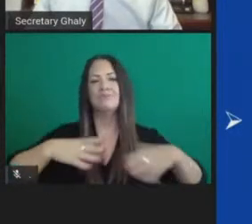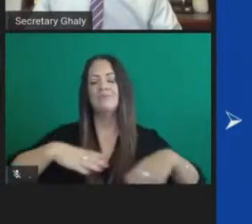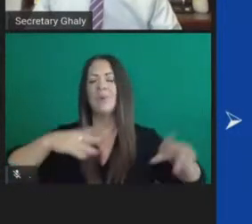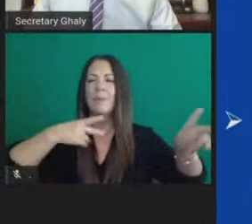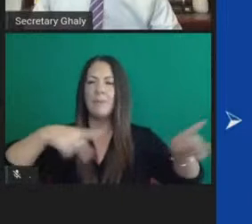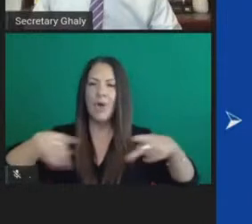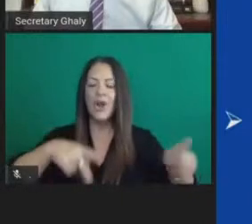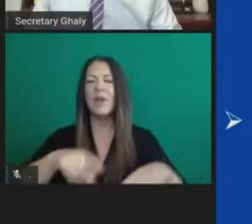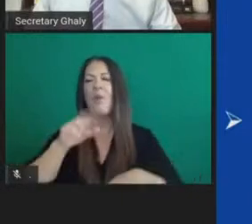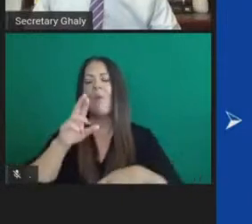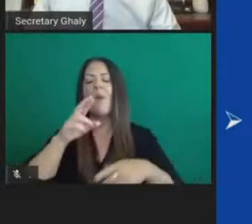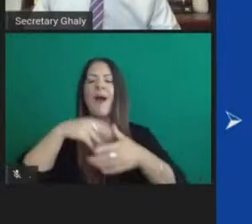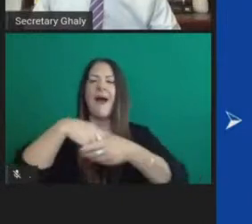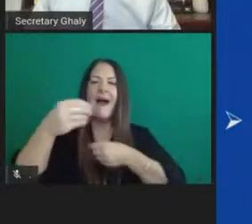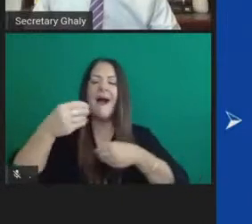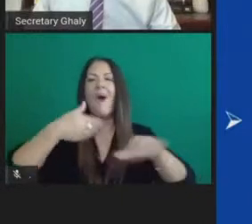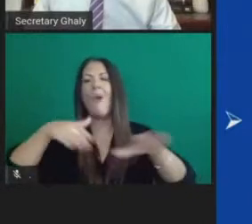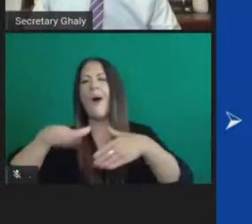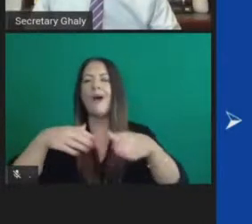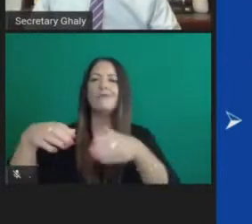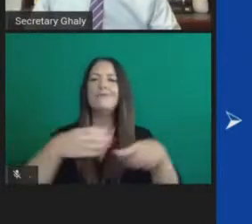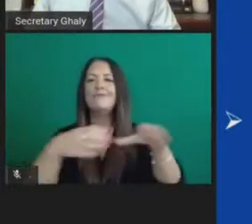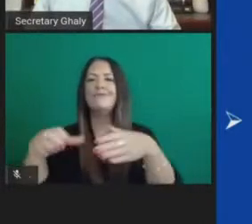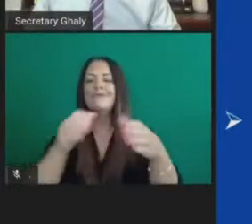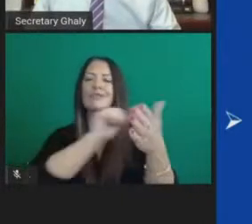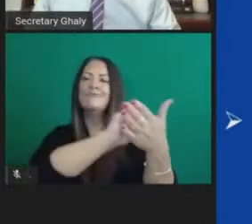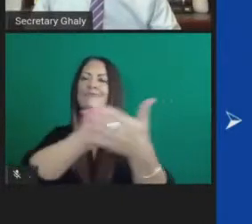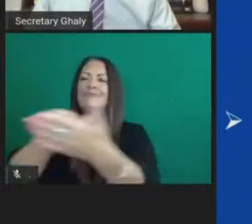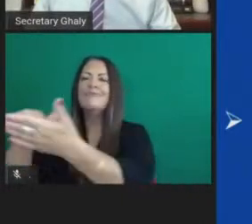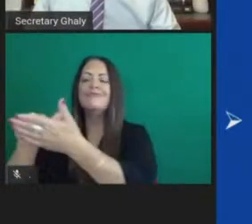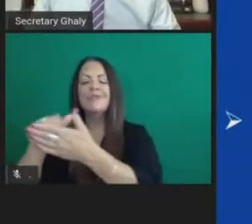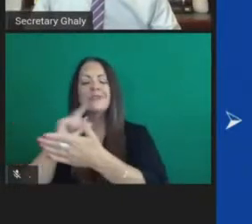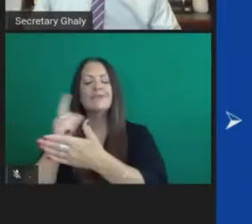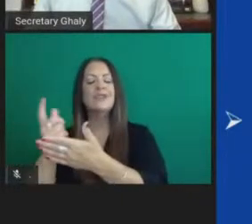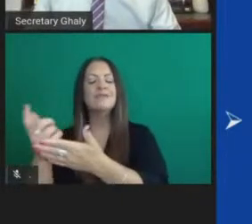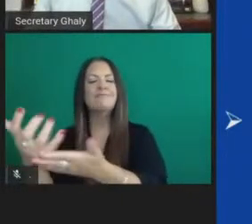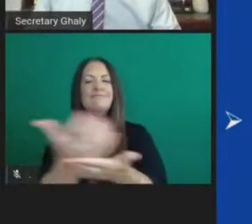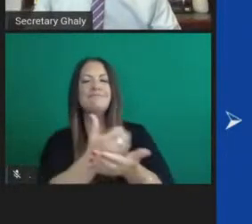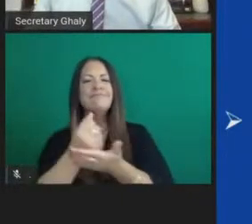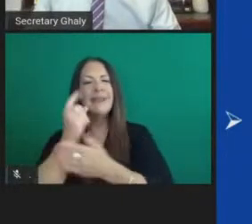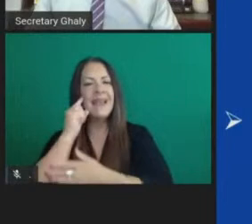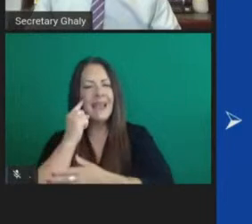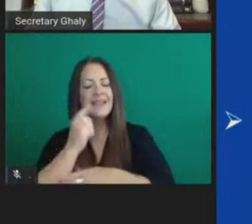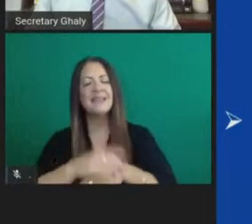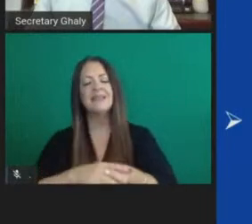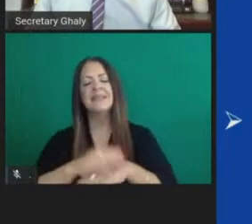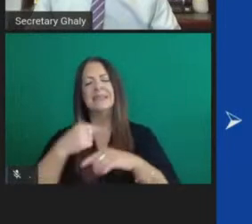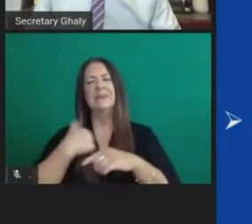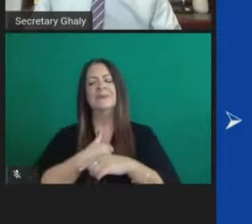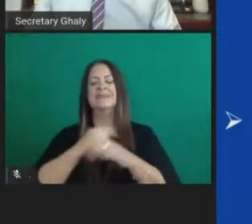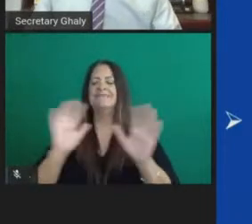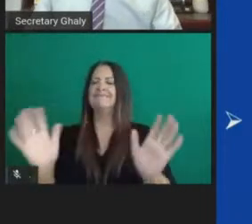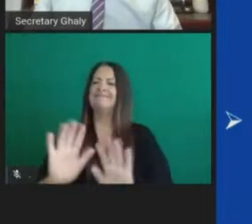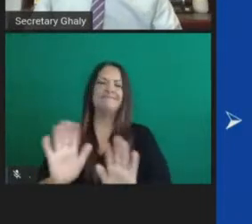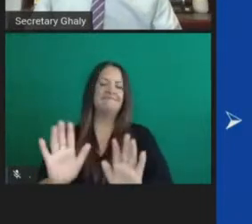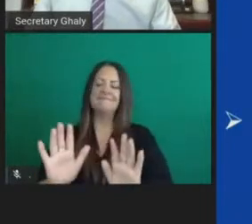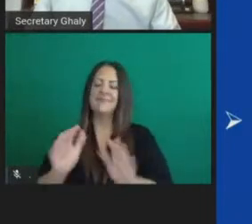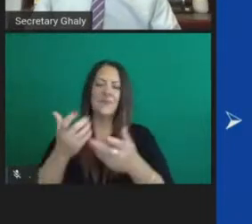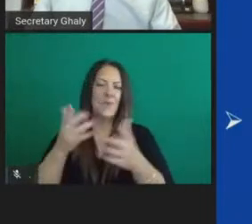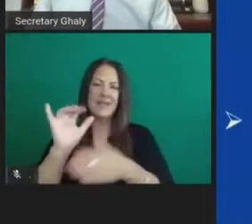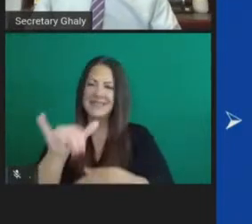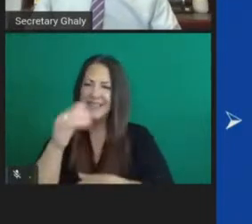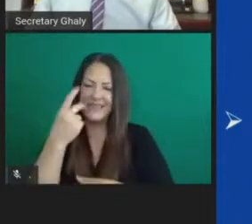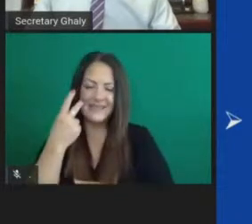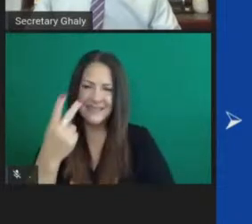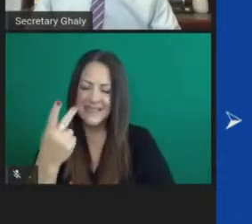trick-or-treating, we acknowledge pose a risk of spreading COVID-19 and therefore are strongly discouraged. The whole act